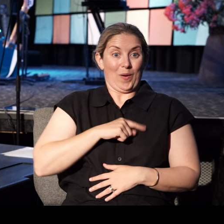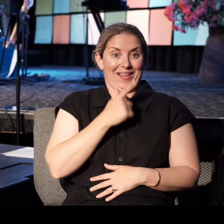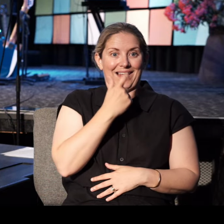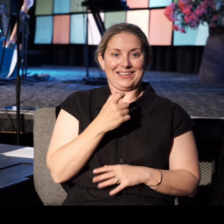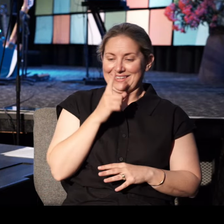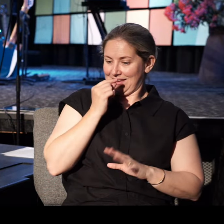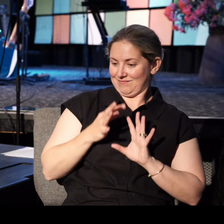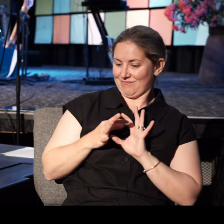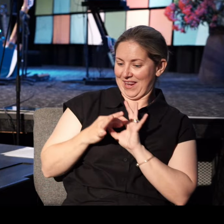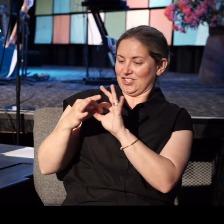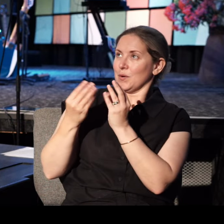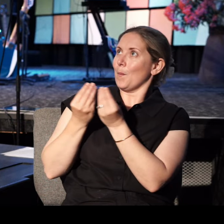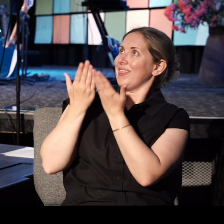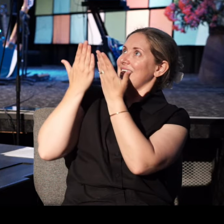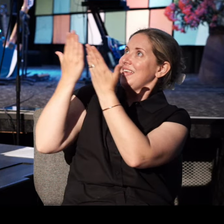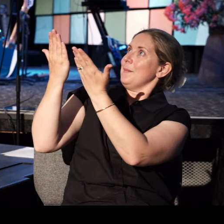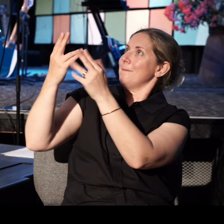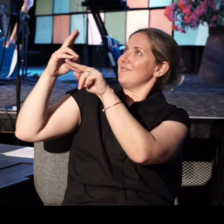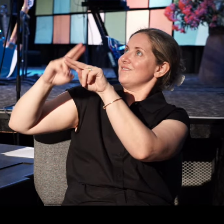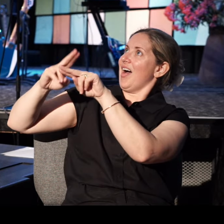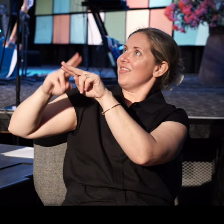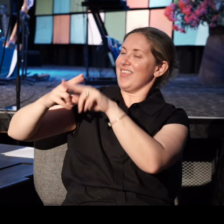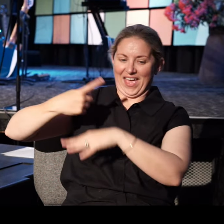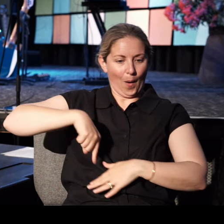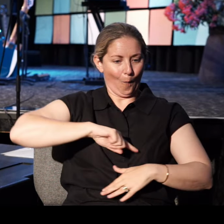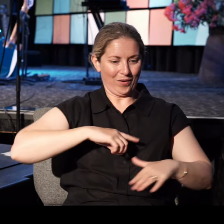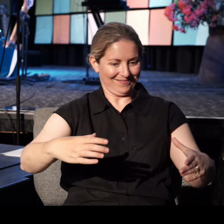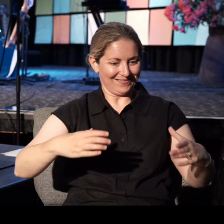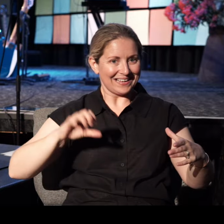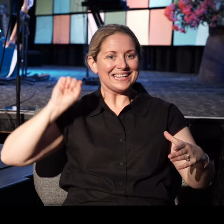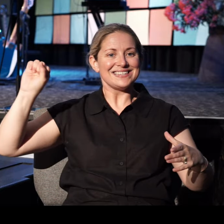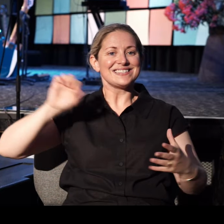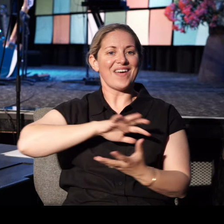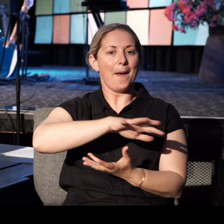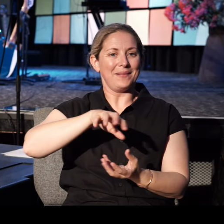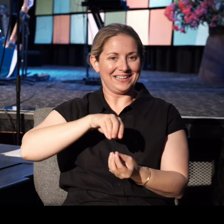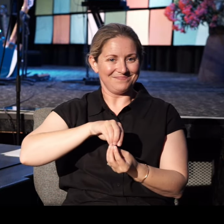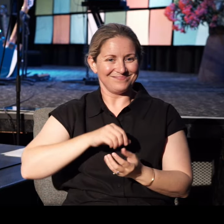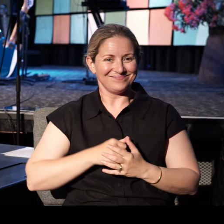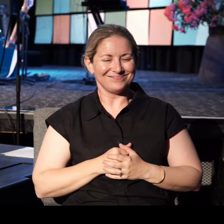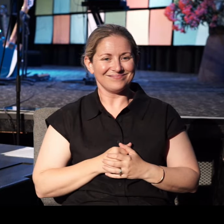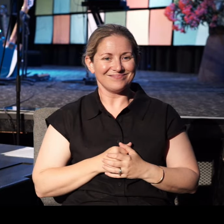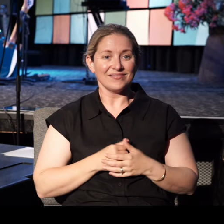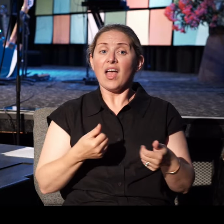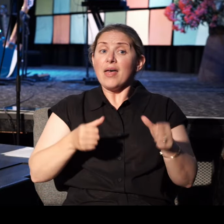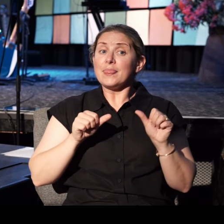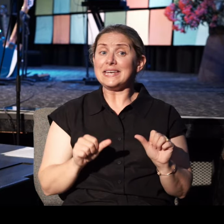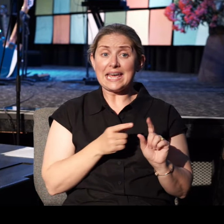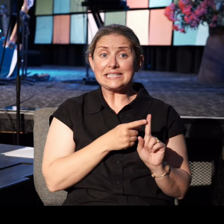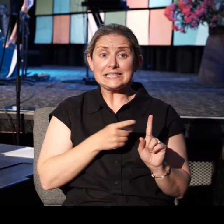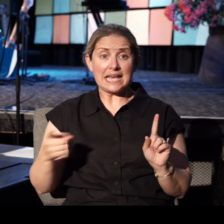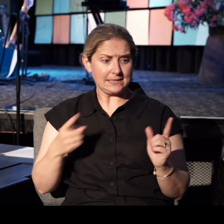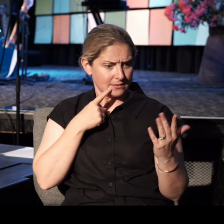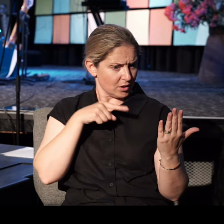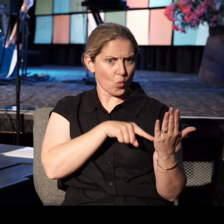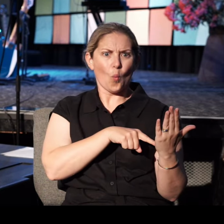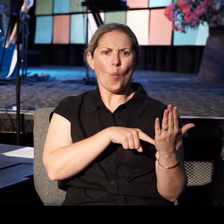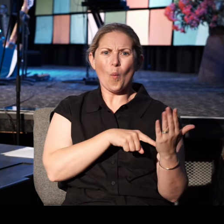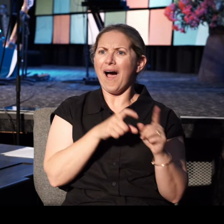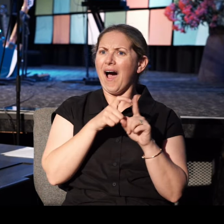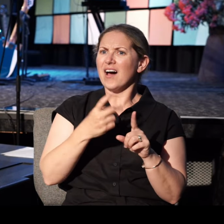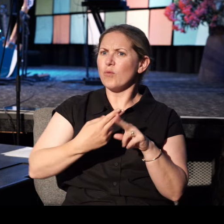and us as members of His family. And the next sentence seems to give a sense of the how difficult that is to come to terms